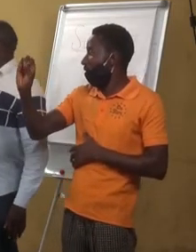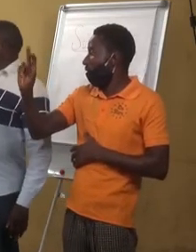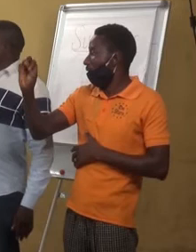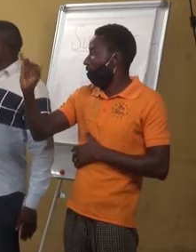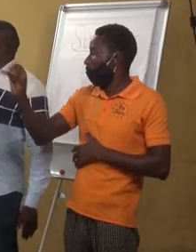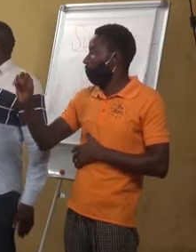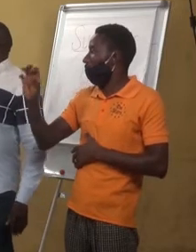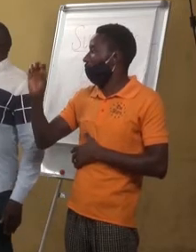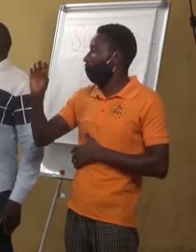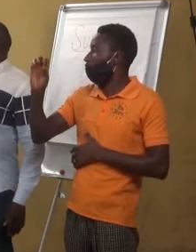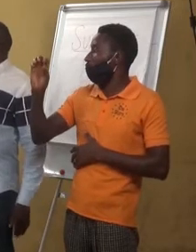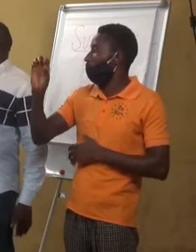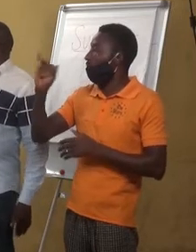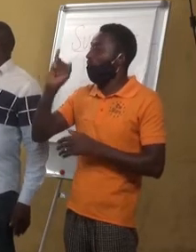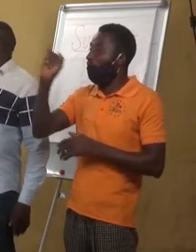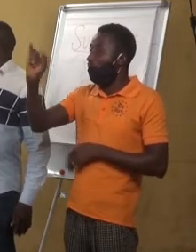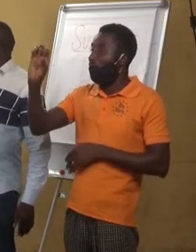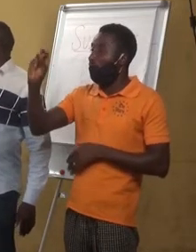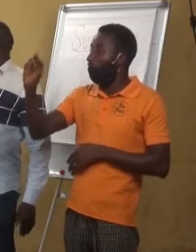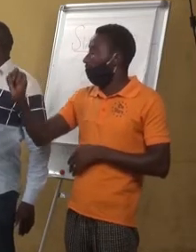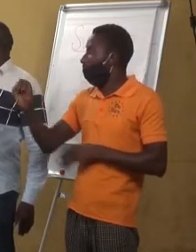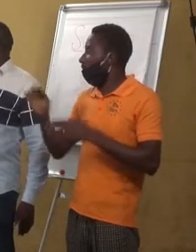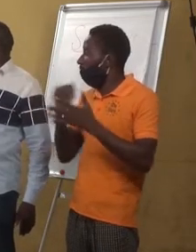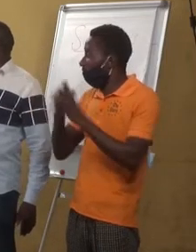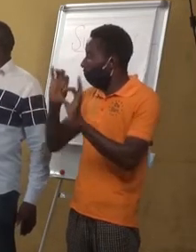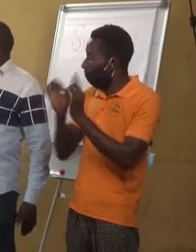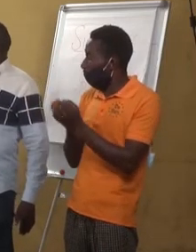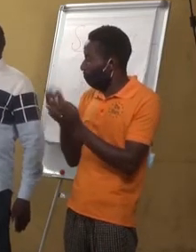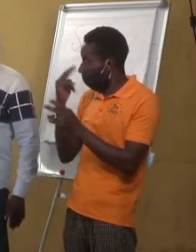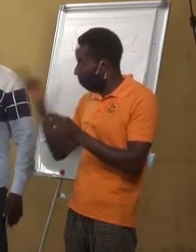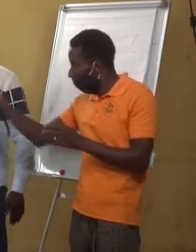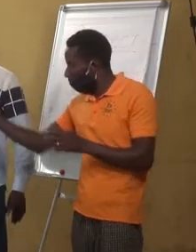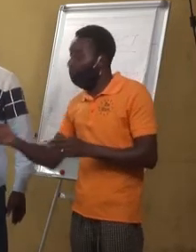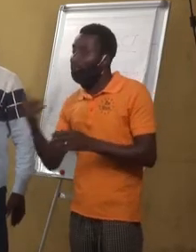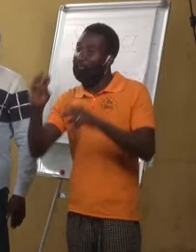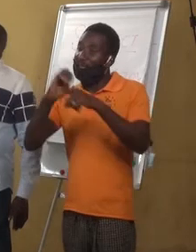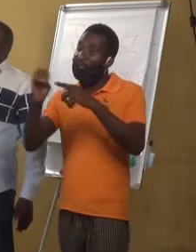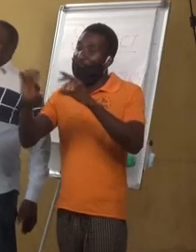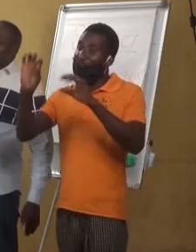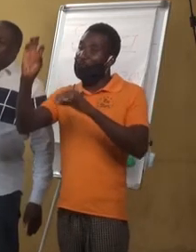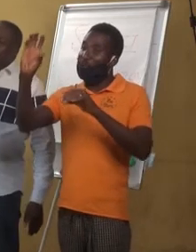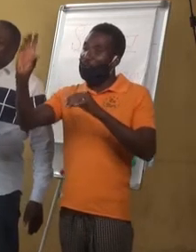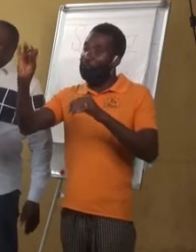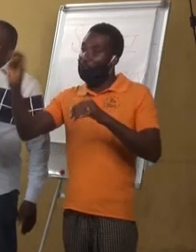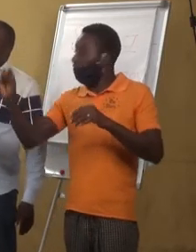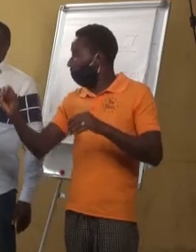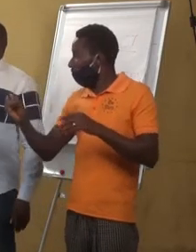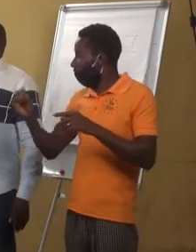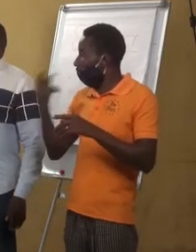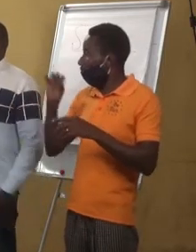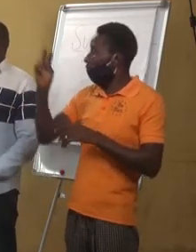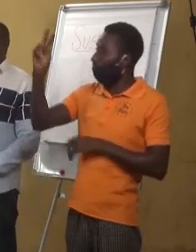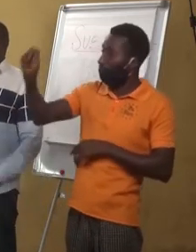ion. How is ammonium ion formed? If you look at this, the electronic configuration, the valence electron of